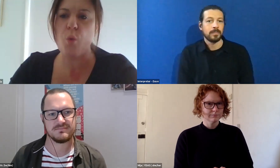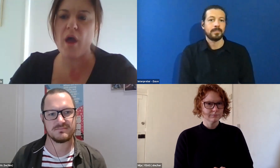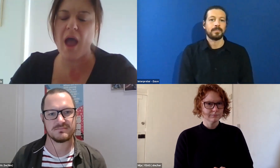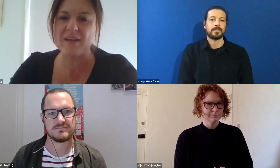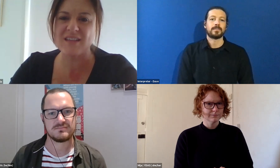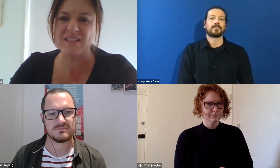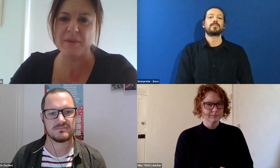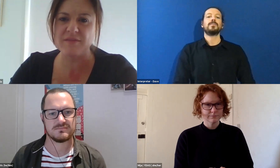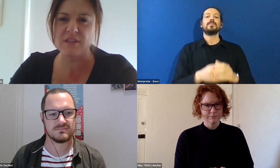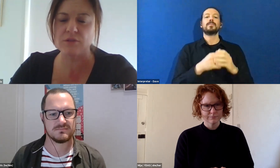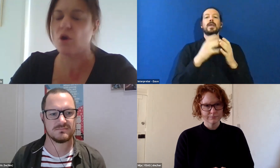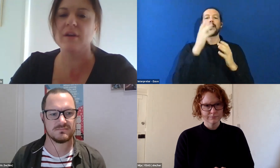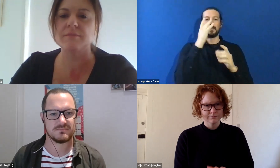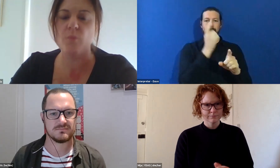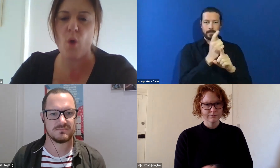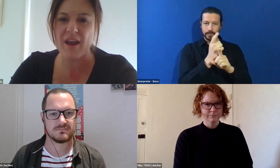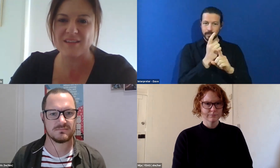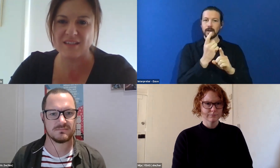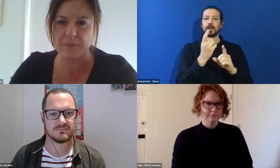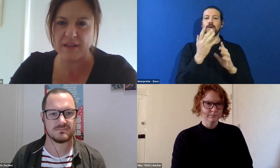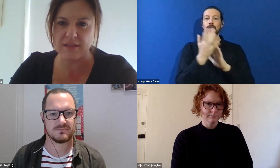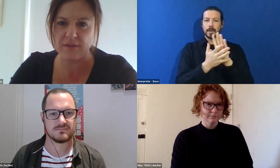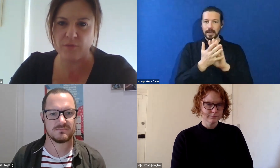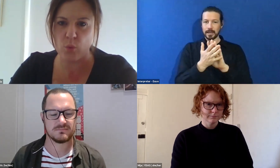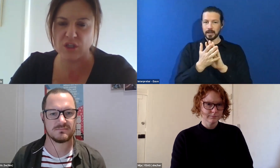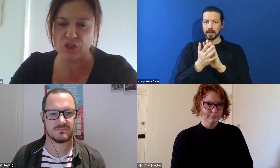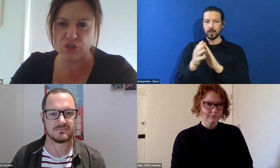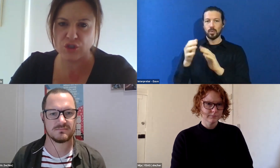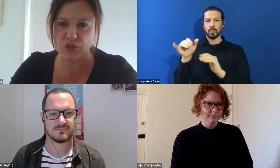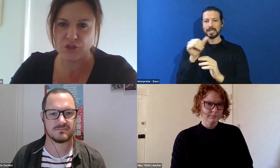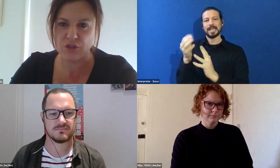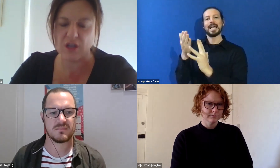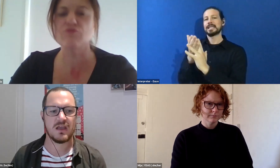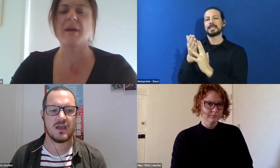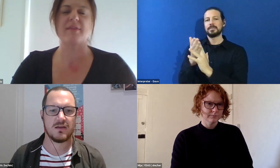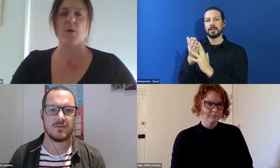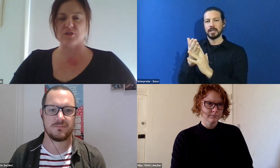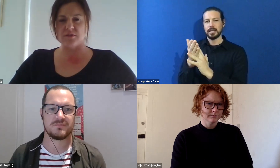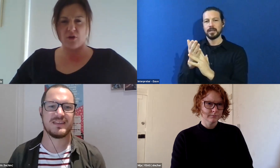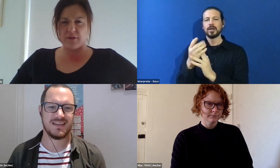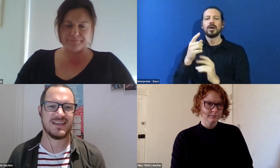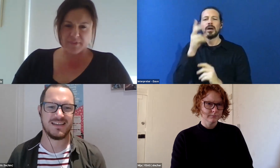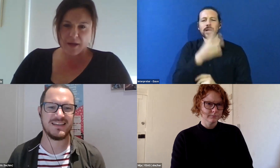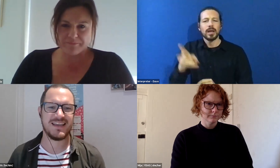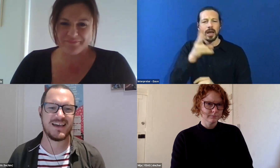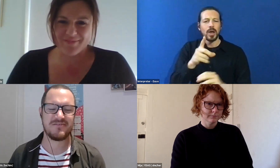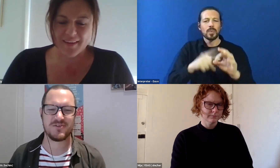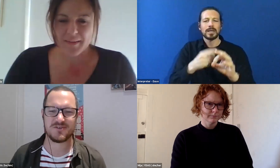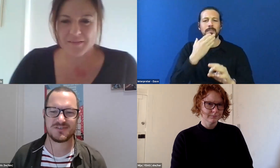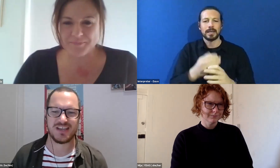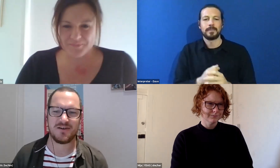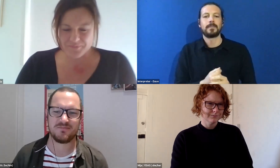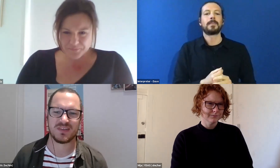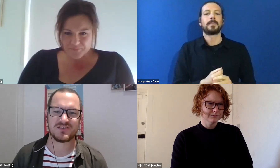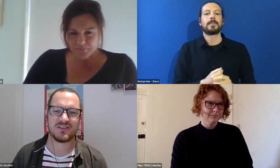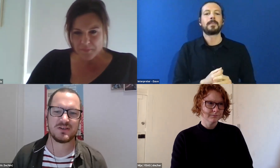So what accessibility, sorry, what accessibility for which? Can you repeat the question, sorry? Yeah, of